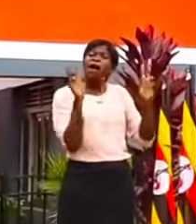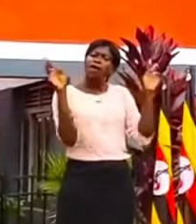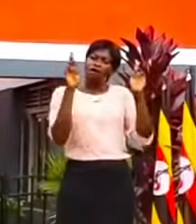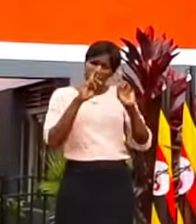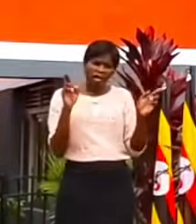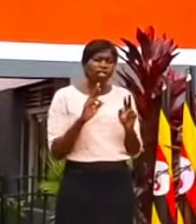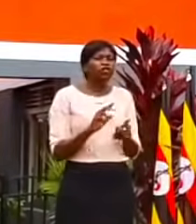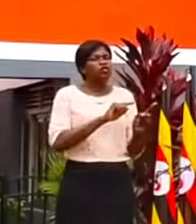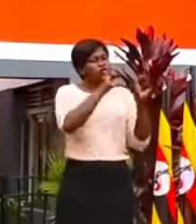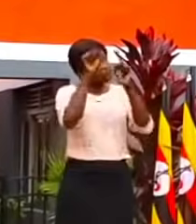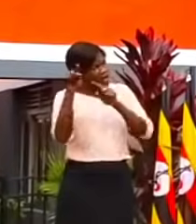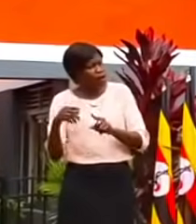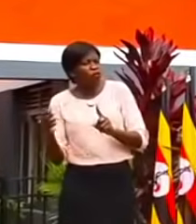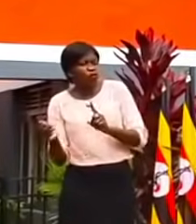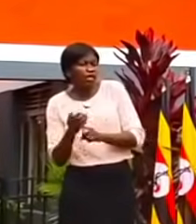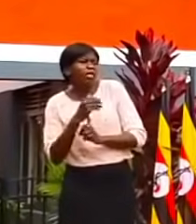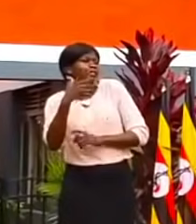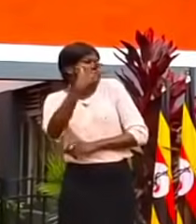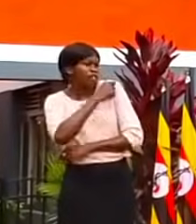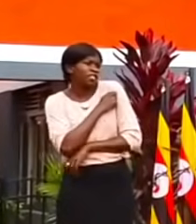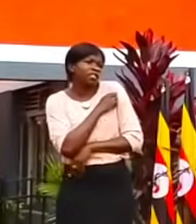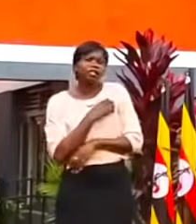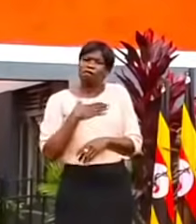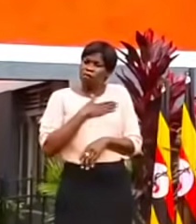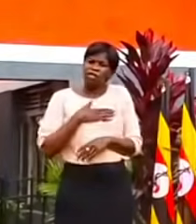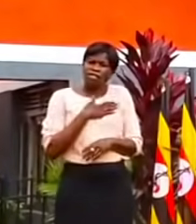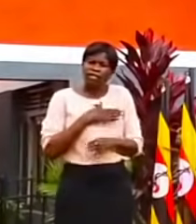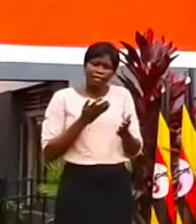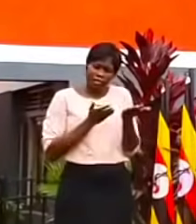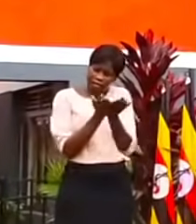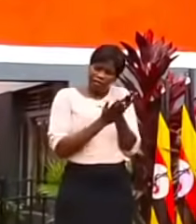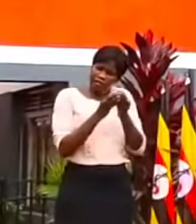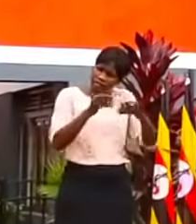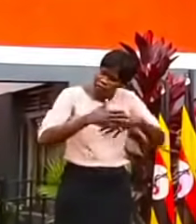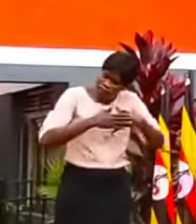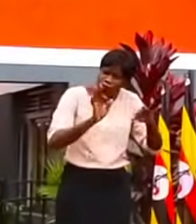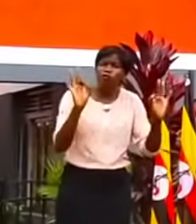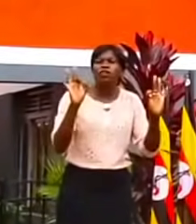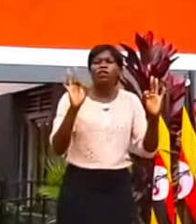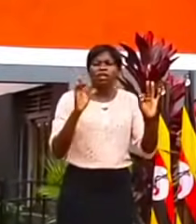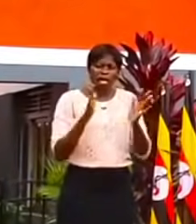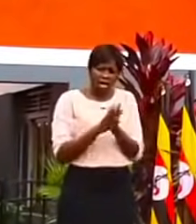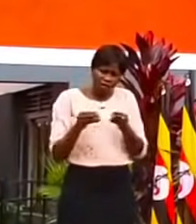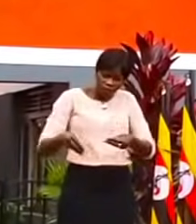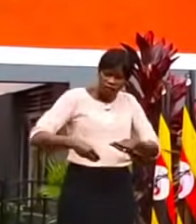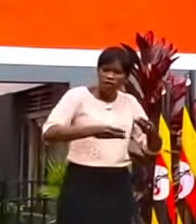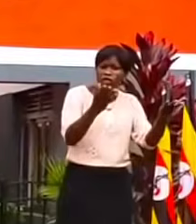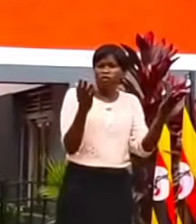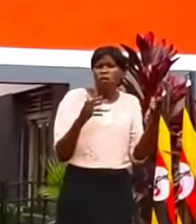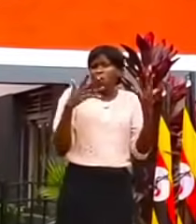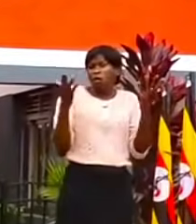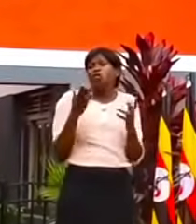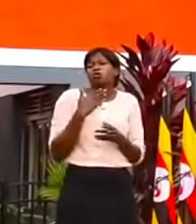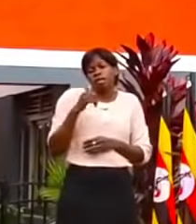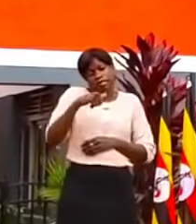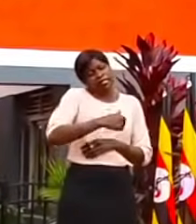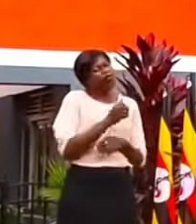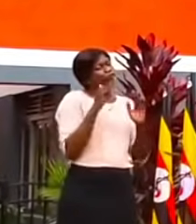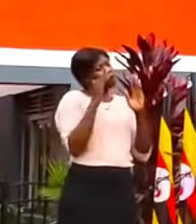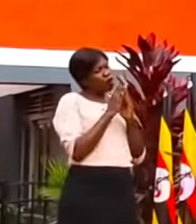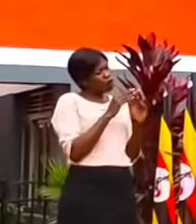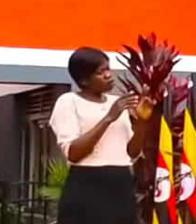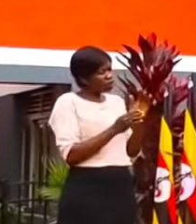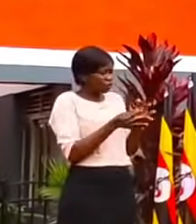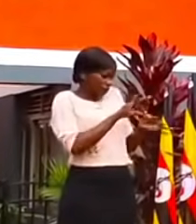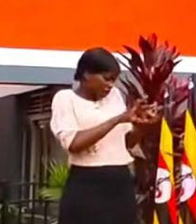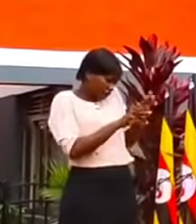get vaccinated, but please avail the vaccines. Otherwise then, do you want them to manufacture vaccines in their homes